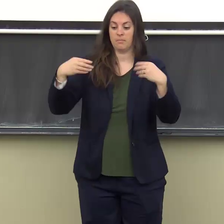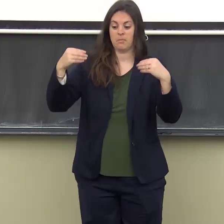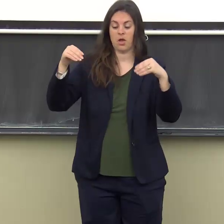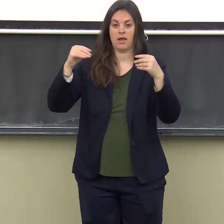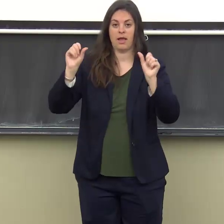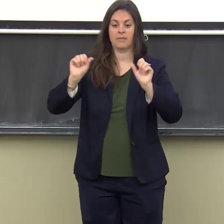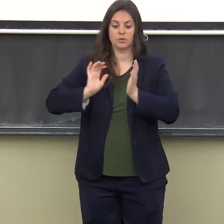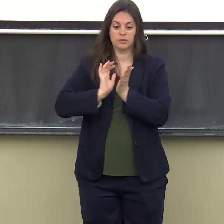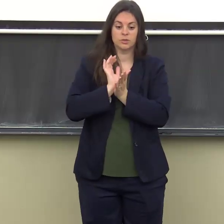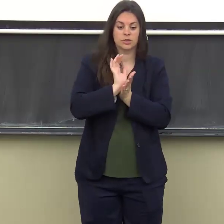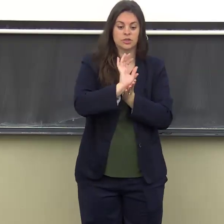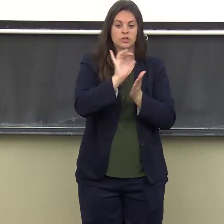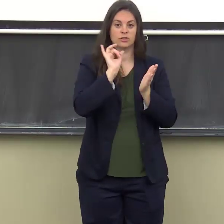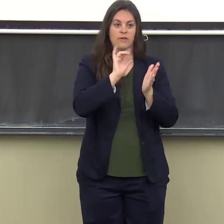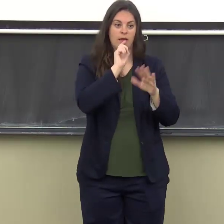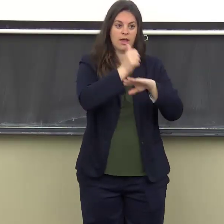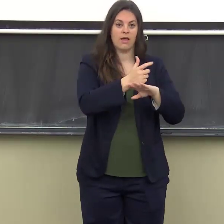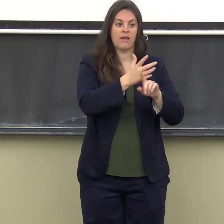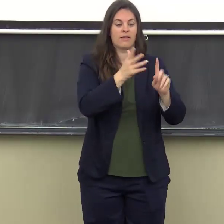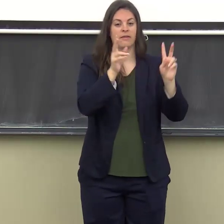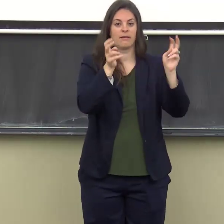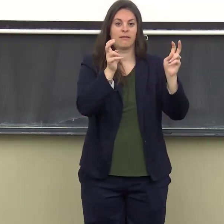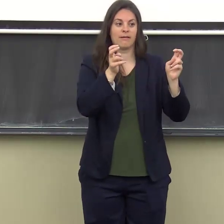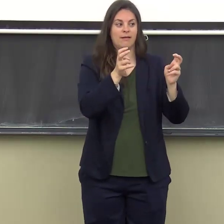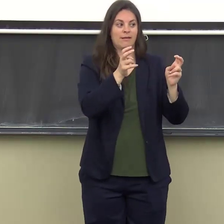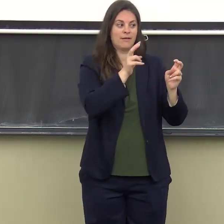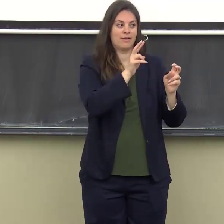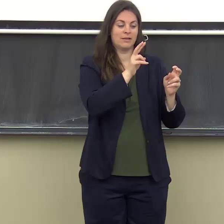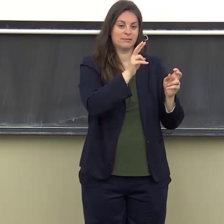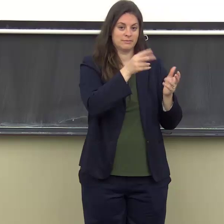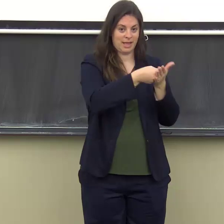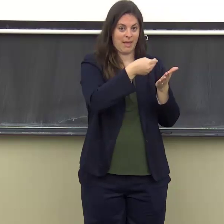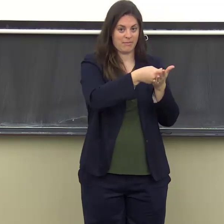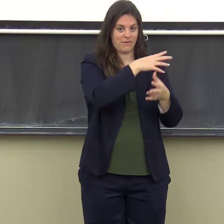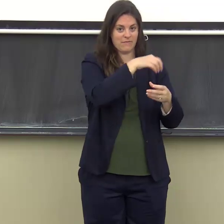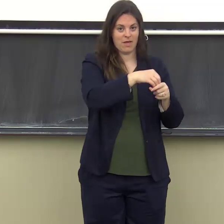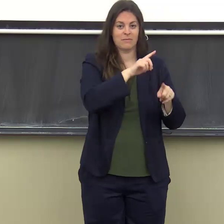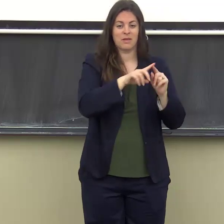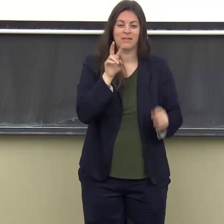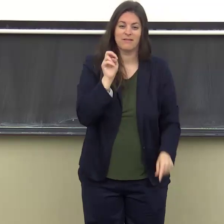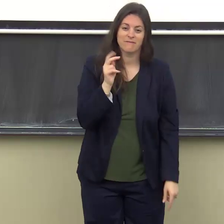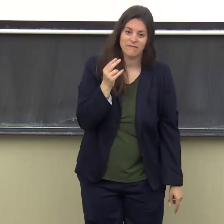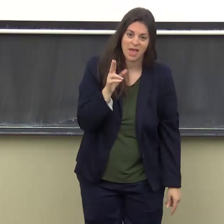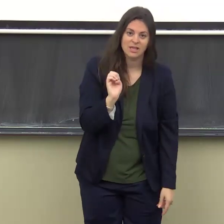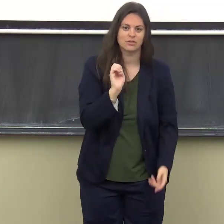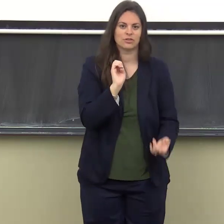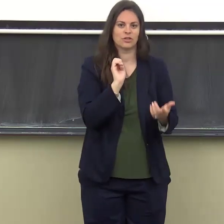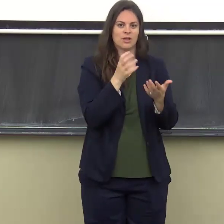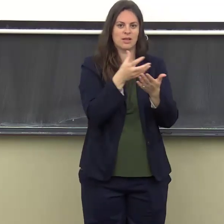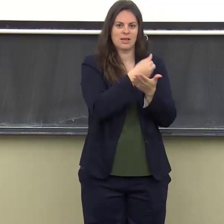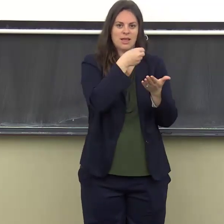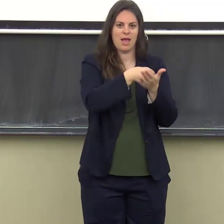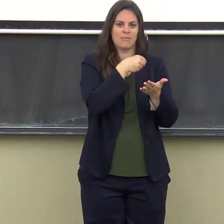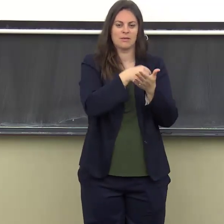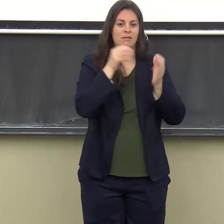is the casino of capital involved, the worst part is the venture capital, which is nothing has to make money as long as they can say it's